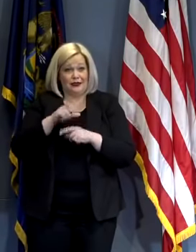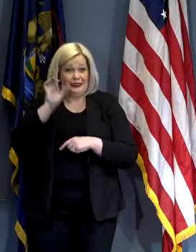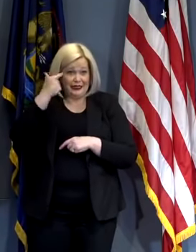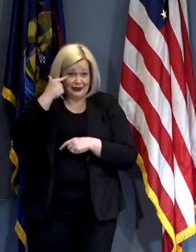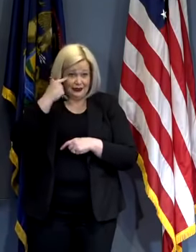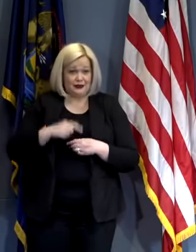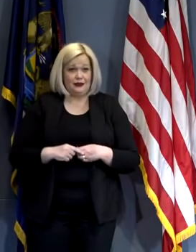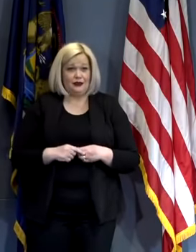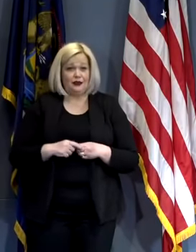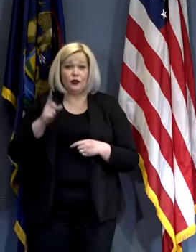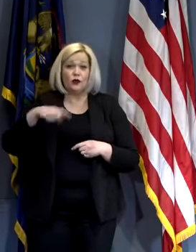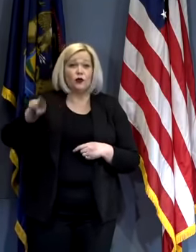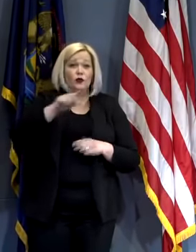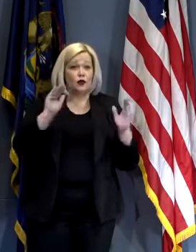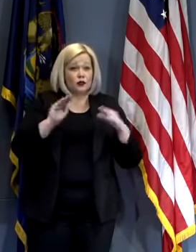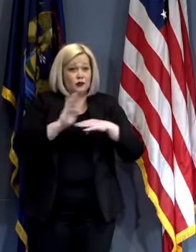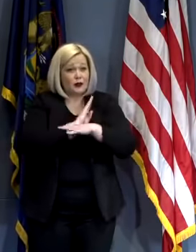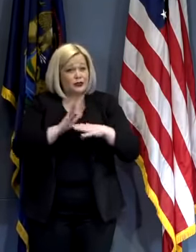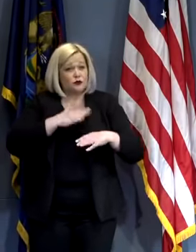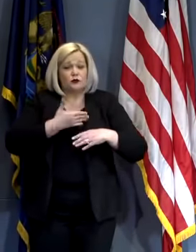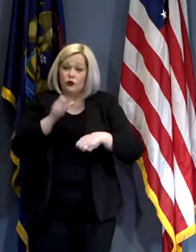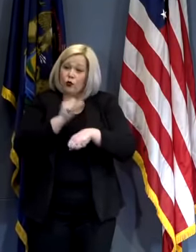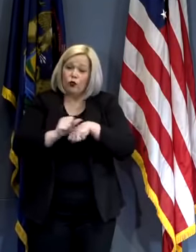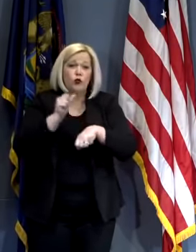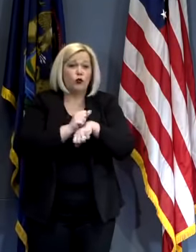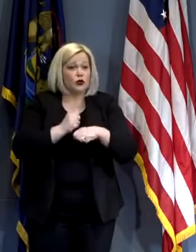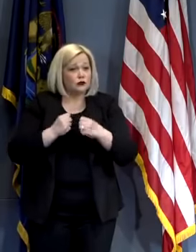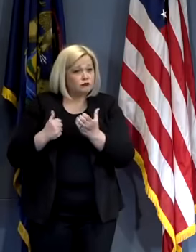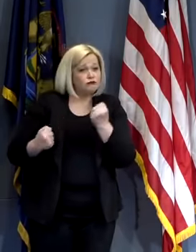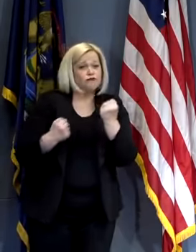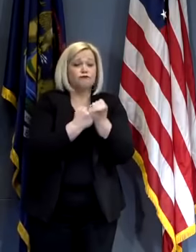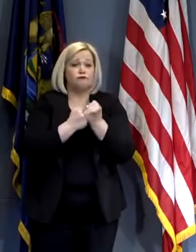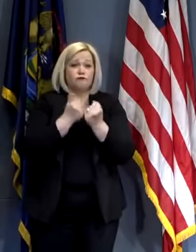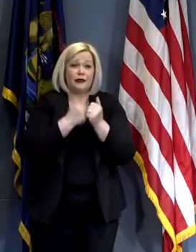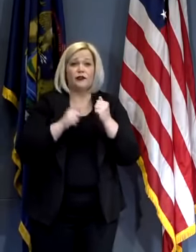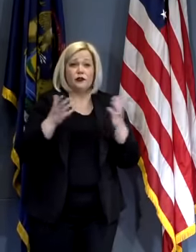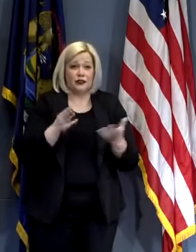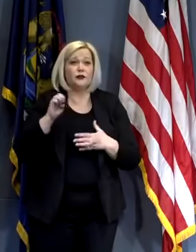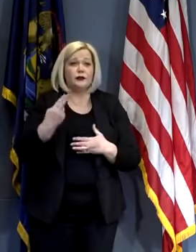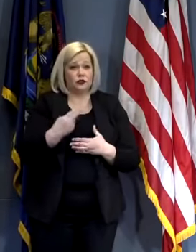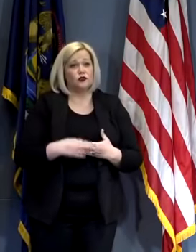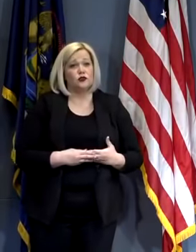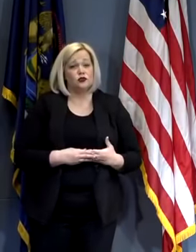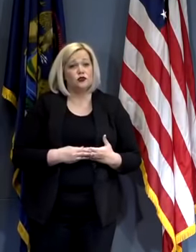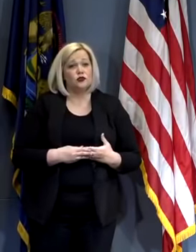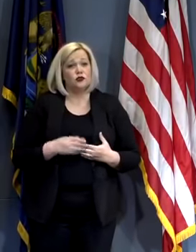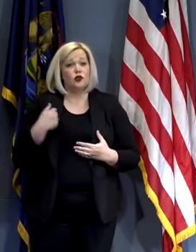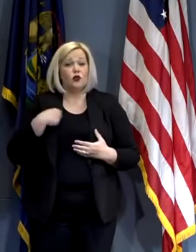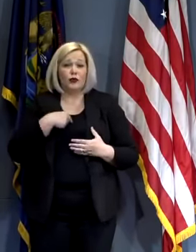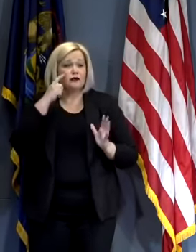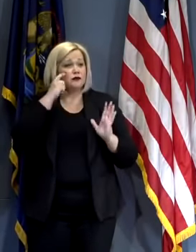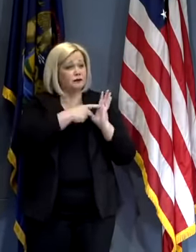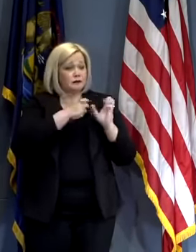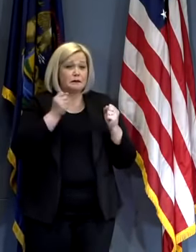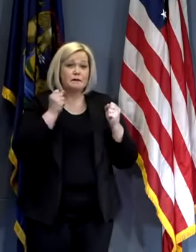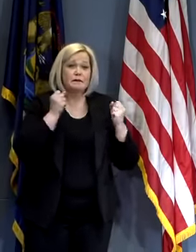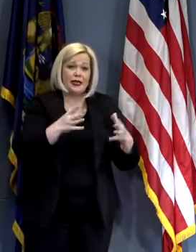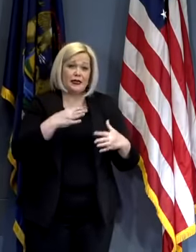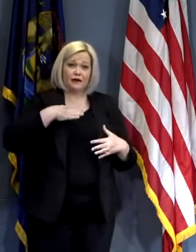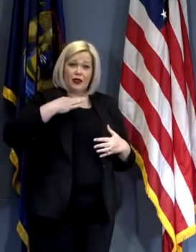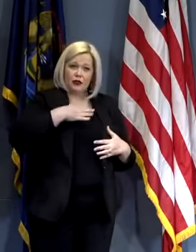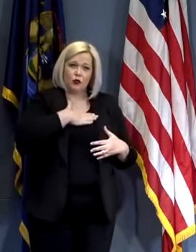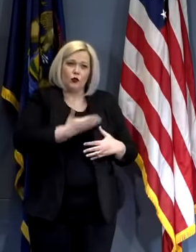small businesses are really stepping up to help out their neighbors. We've heard from thousands of volunteers who want to